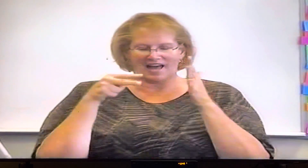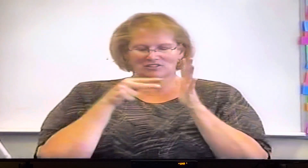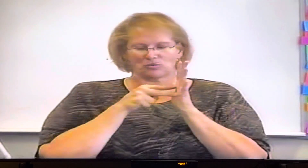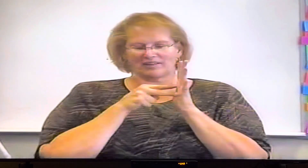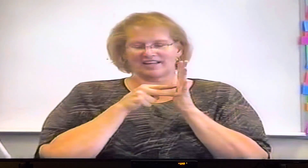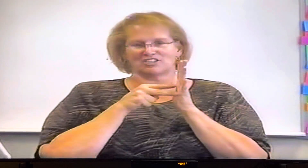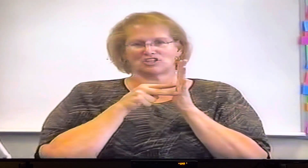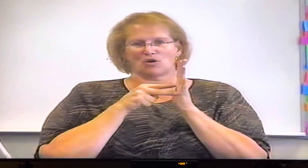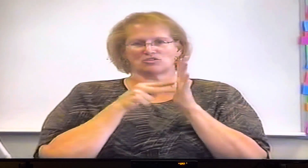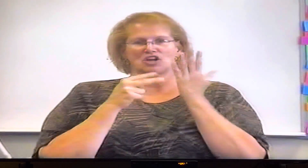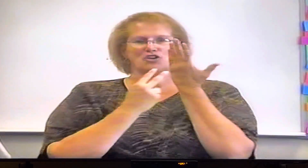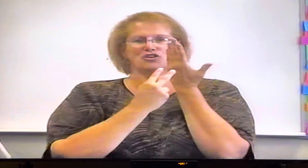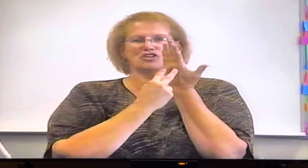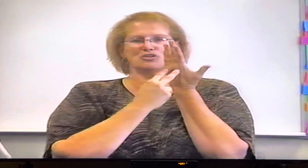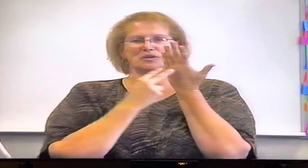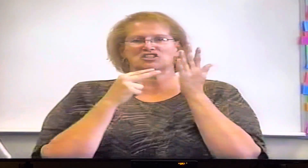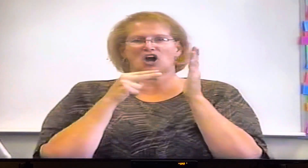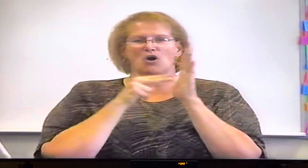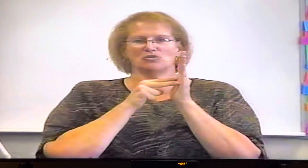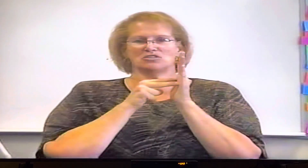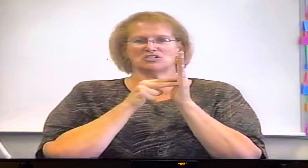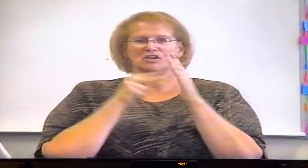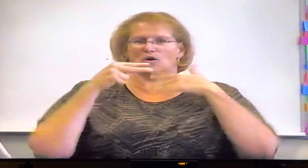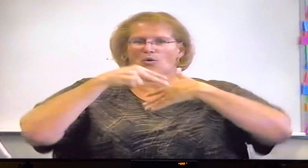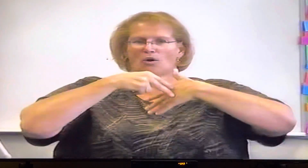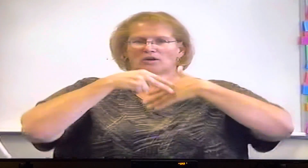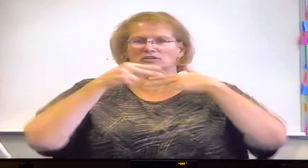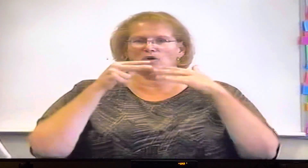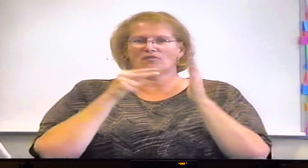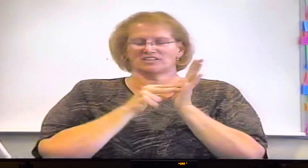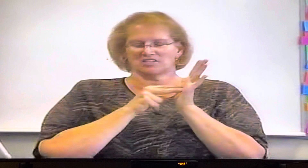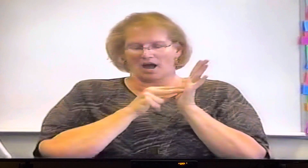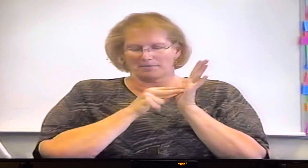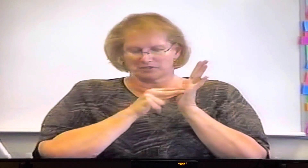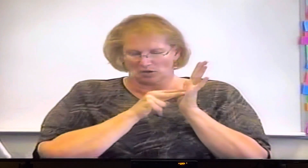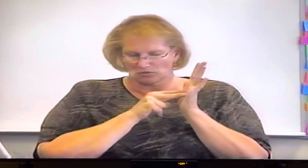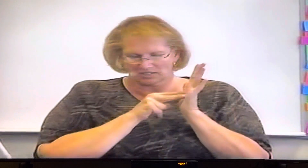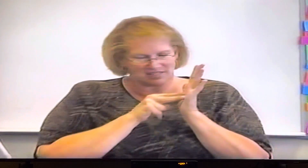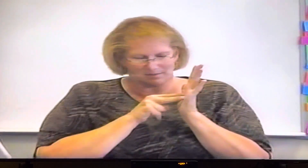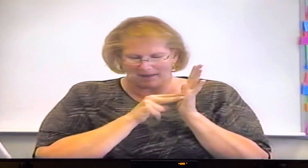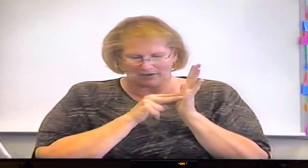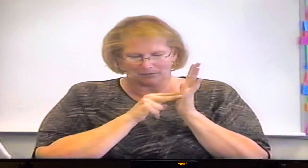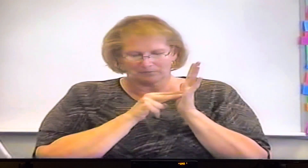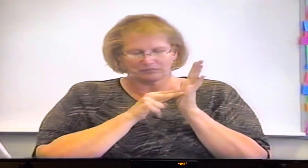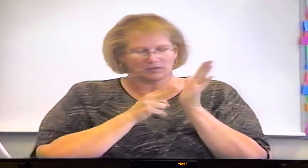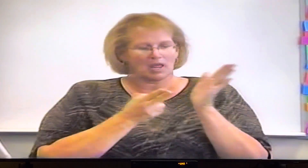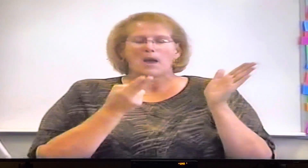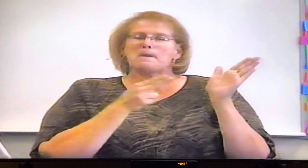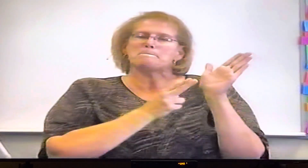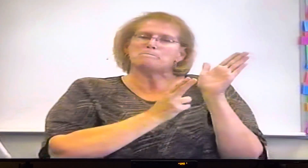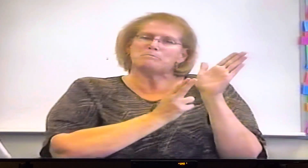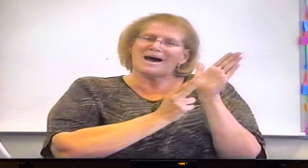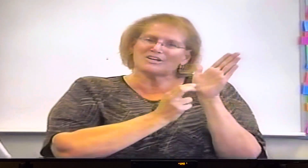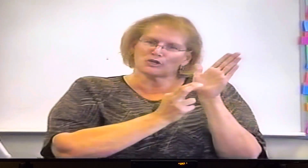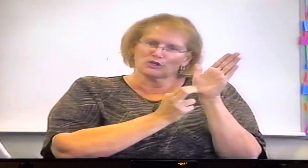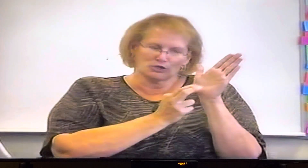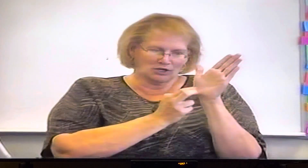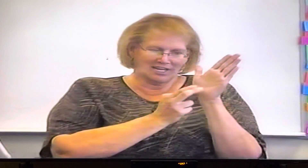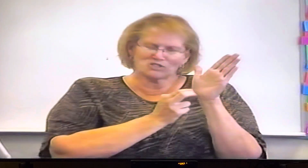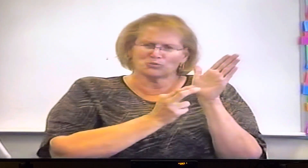that's where they get toast. You can do it toast or go over the top toast, doesn't matter. Butter. It's